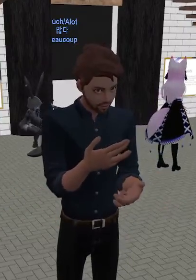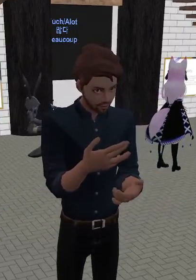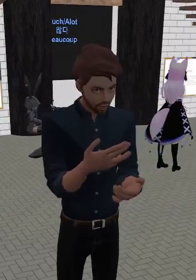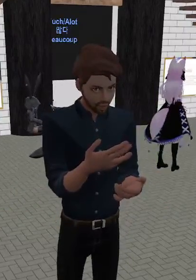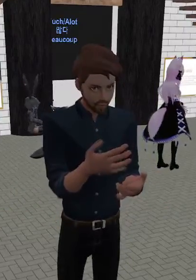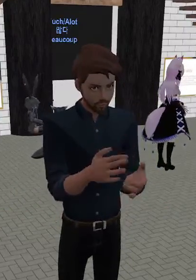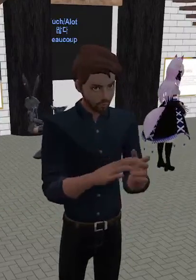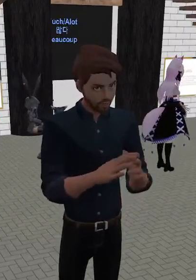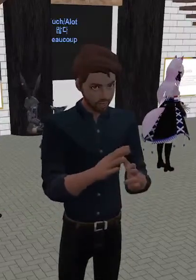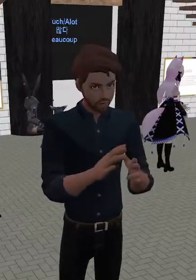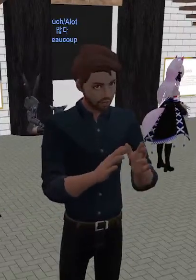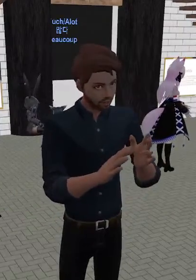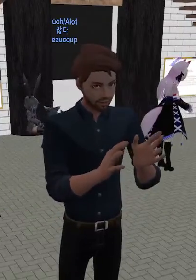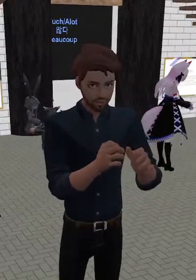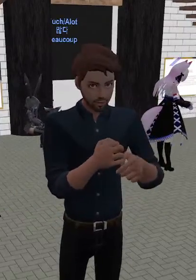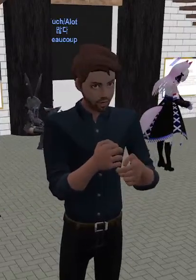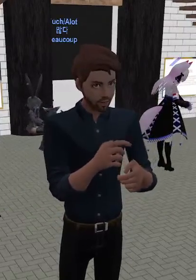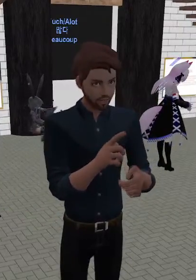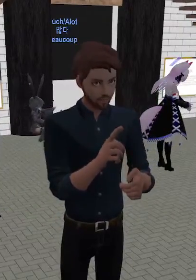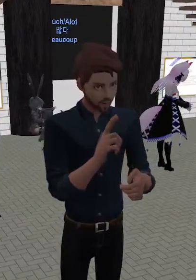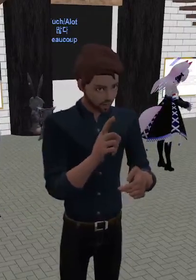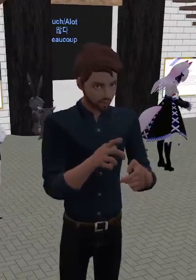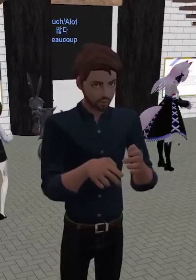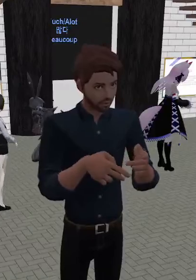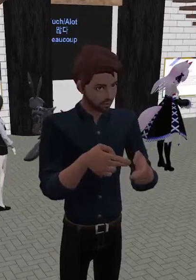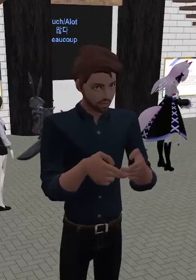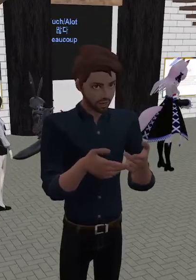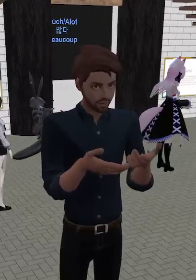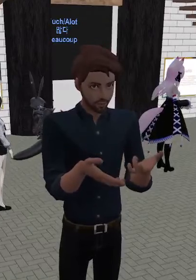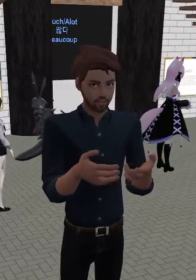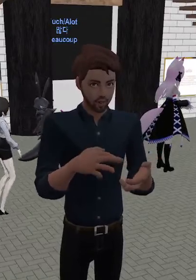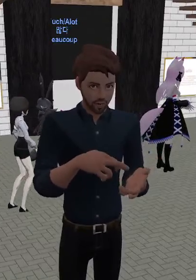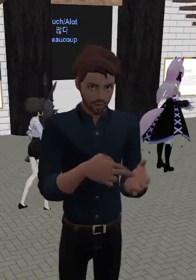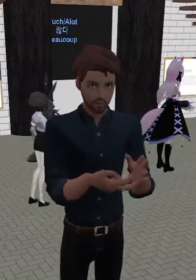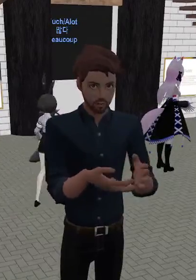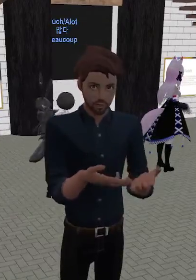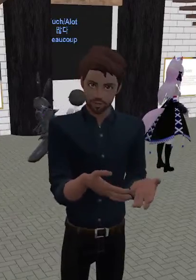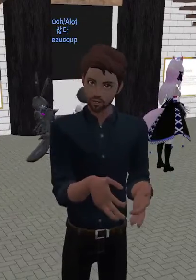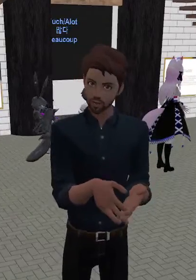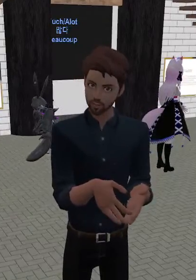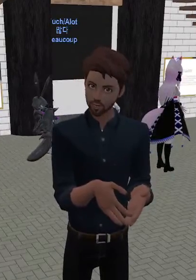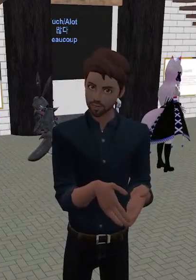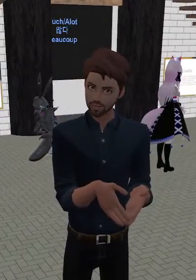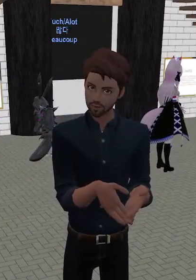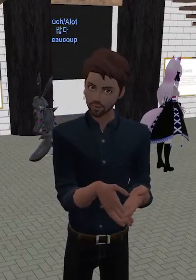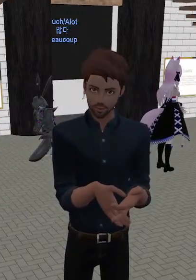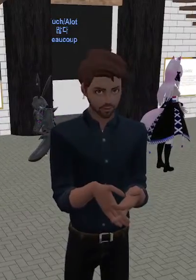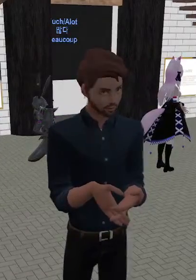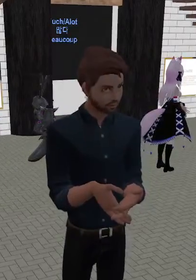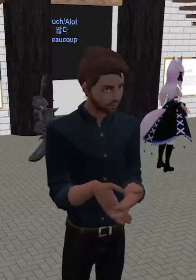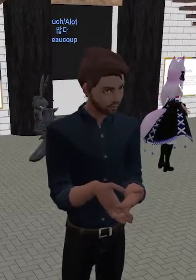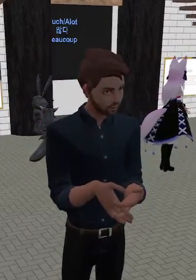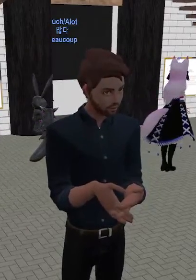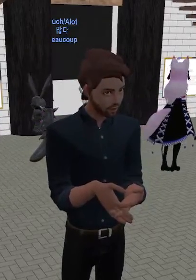Weird. Developed. It was created by deaf people for that reason, for that purpose.